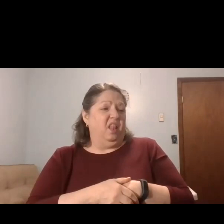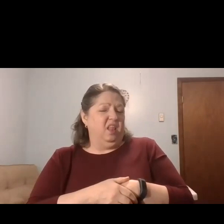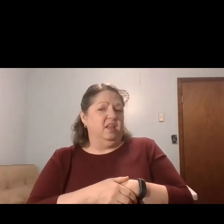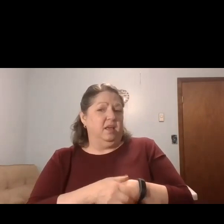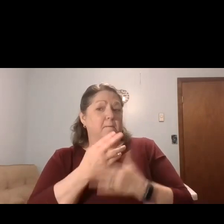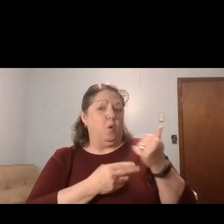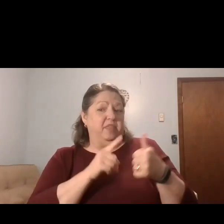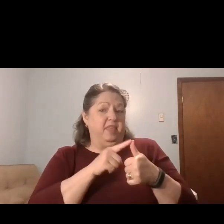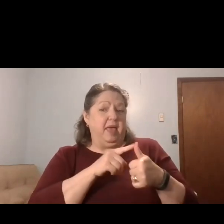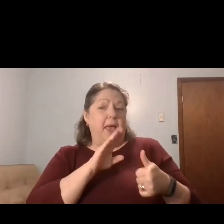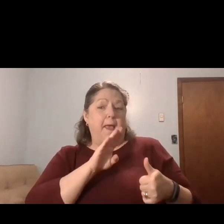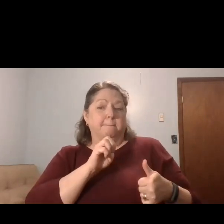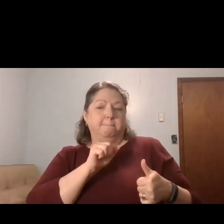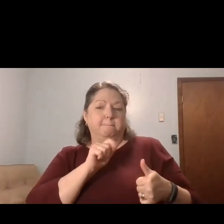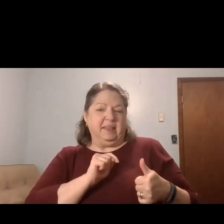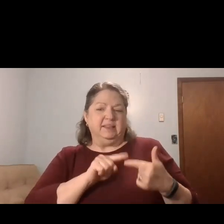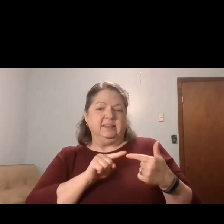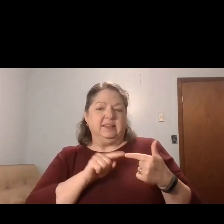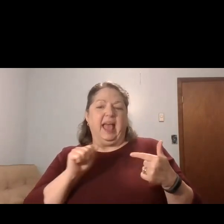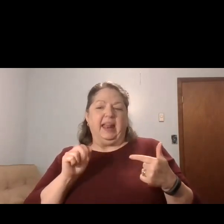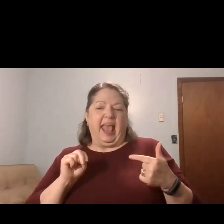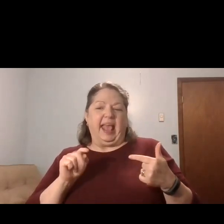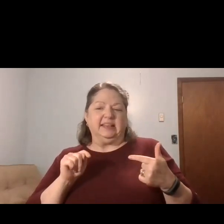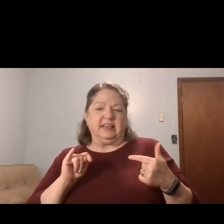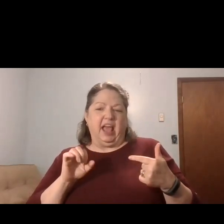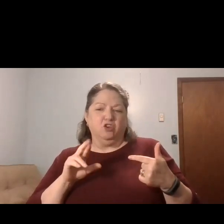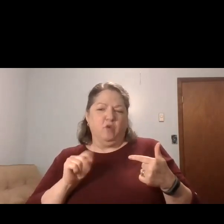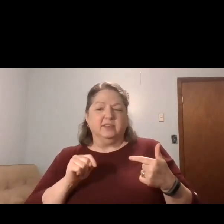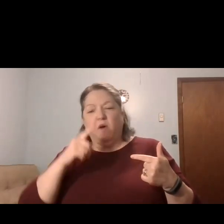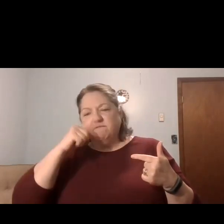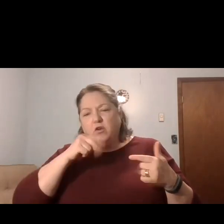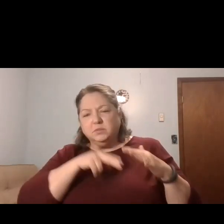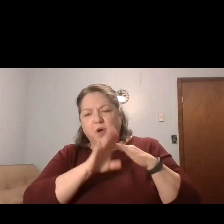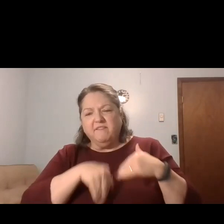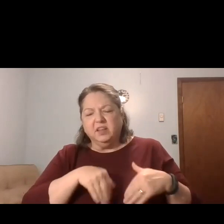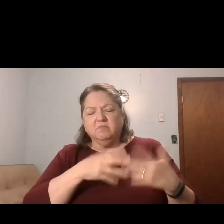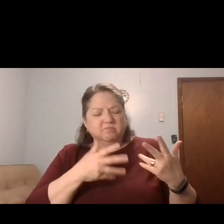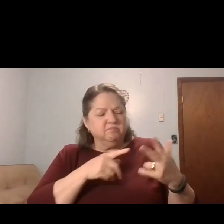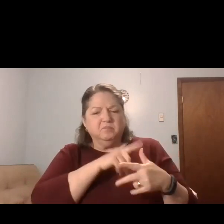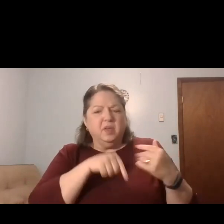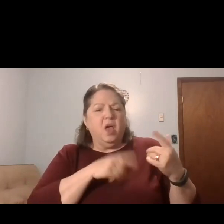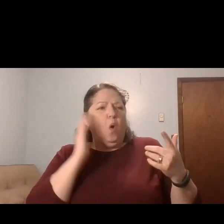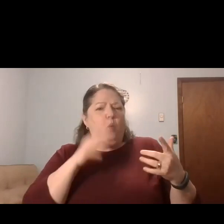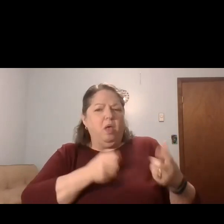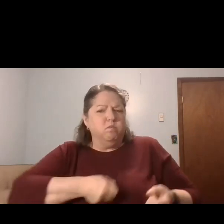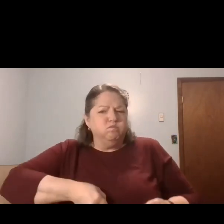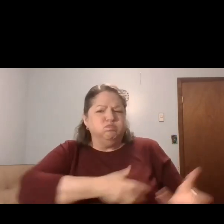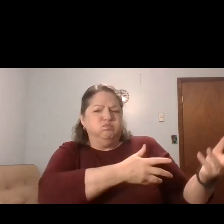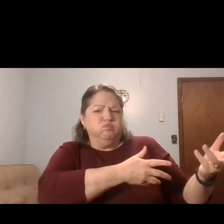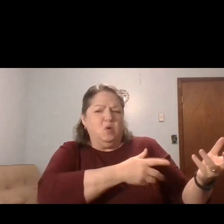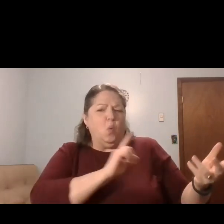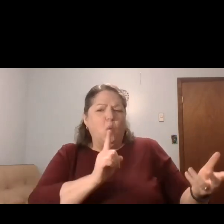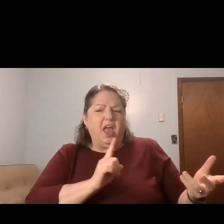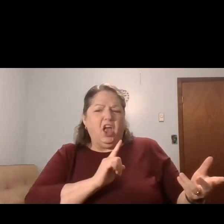the beast, the other beast and the Antichrist, or the false prophet and the Antichrist, will be thrown into the lake